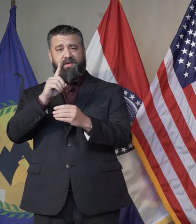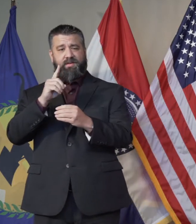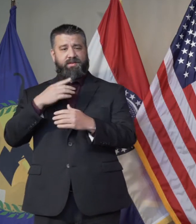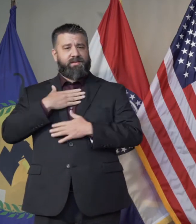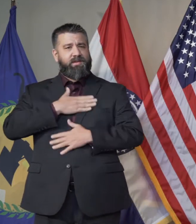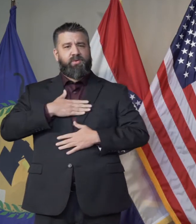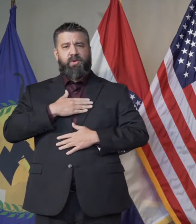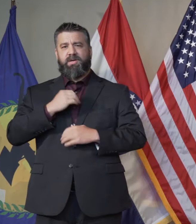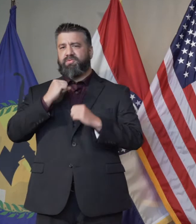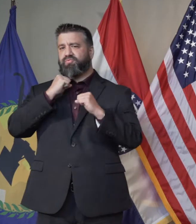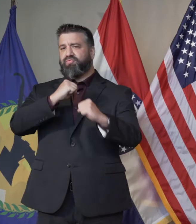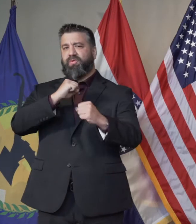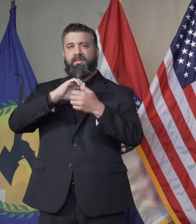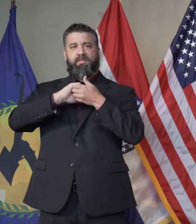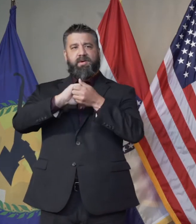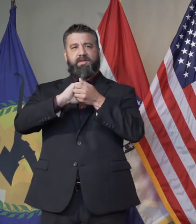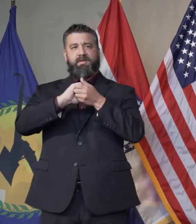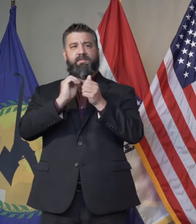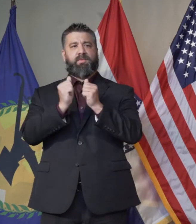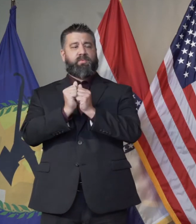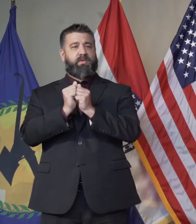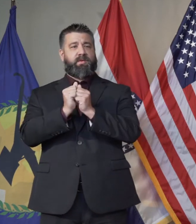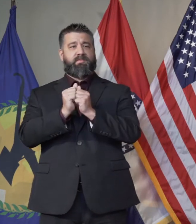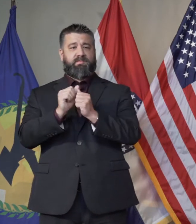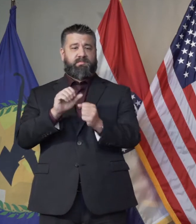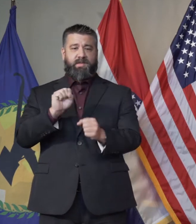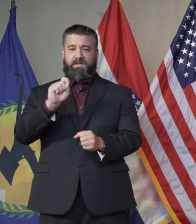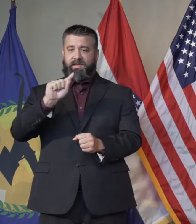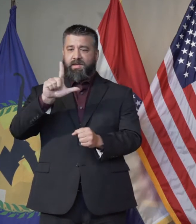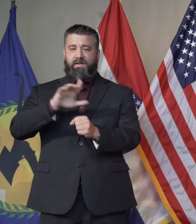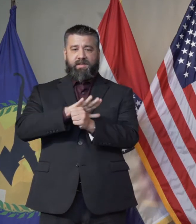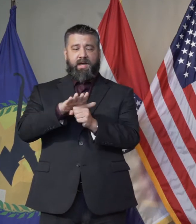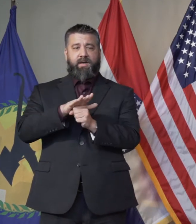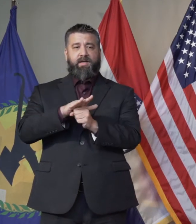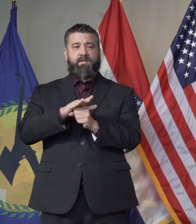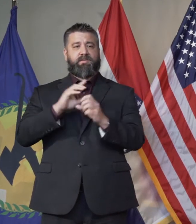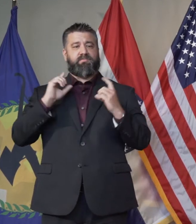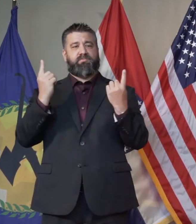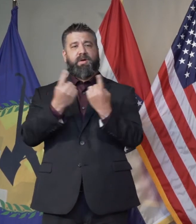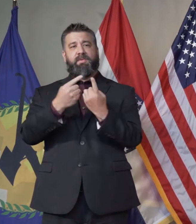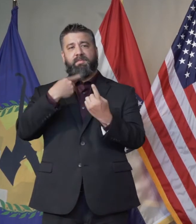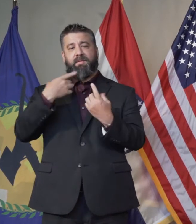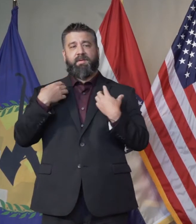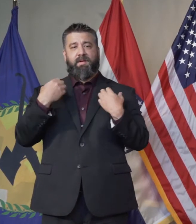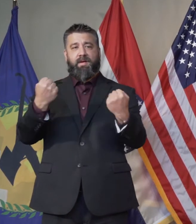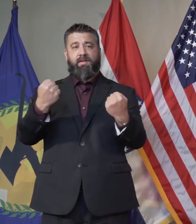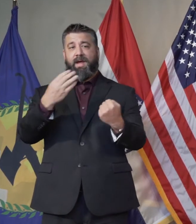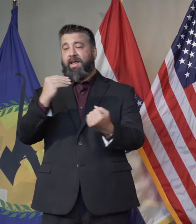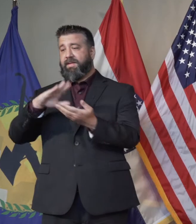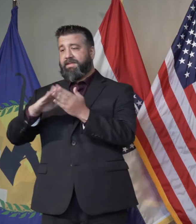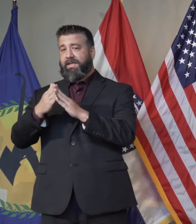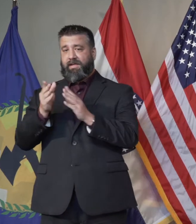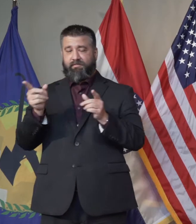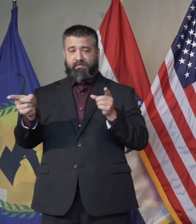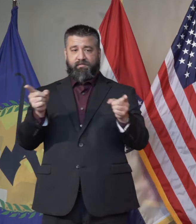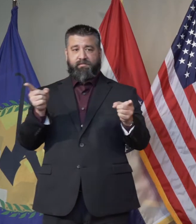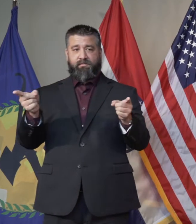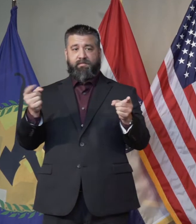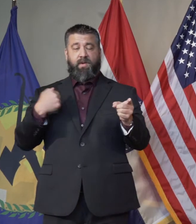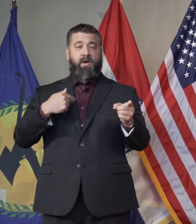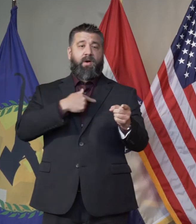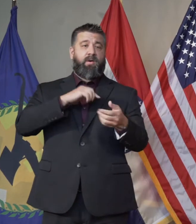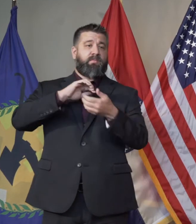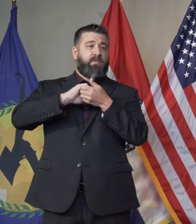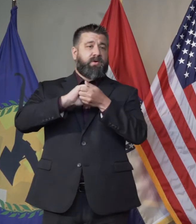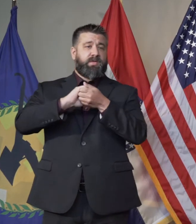strong partnership with the County Department of Public Health and also with the City Department of Public Health. And the partnership that we